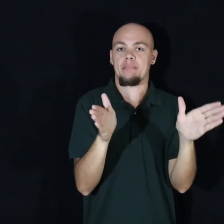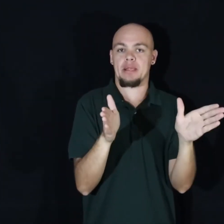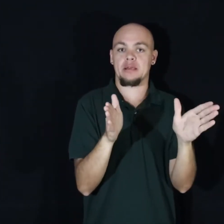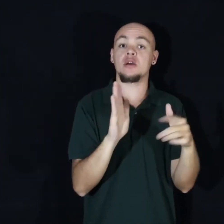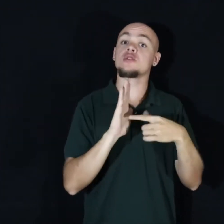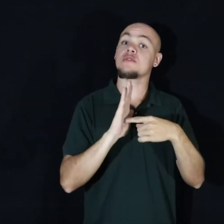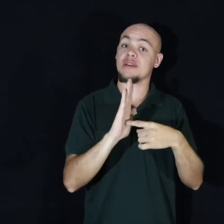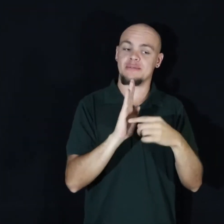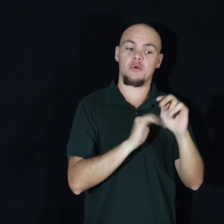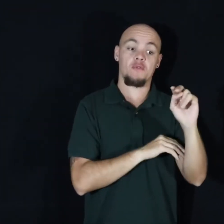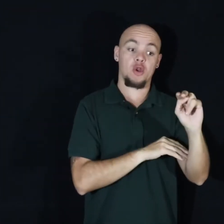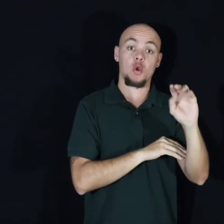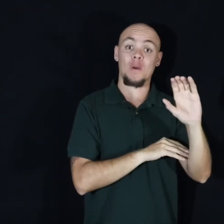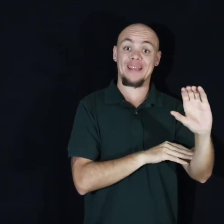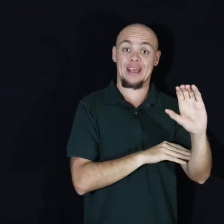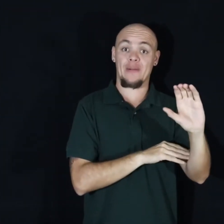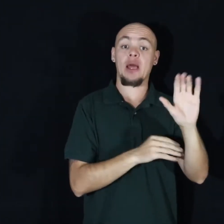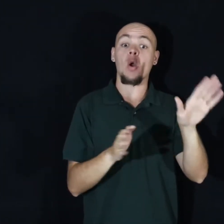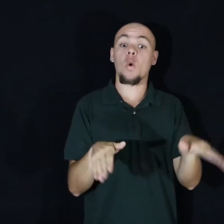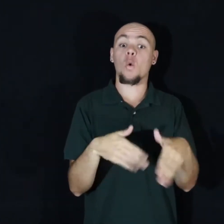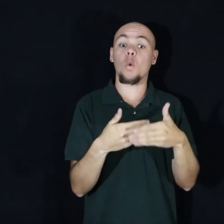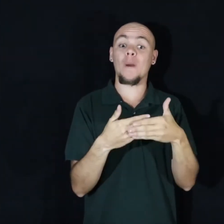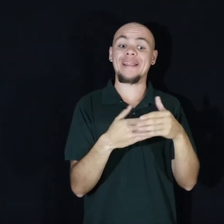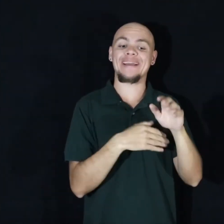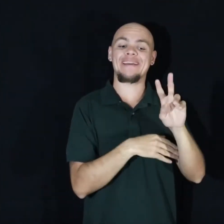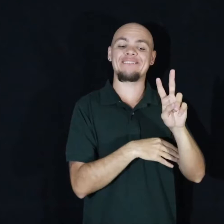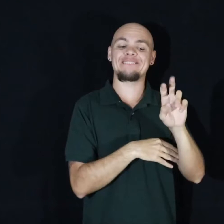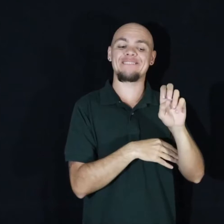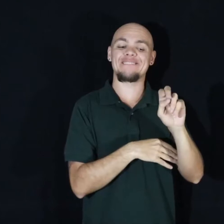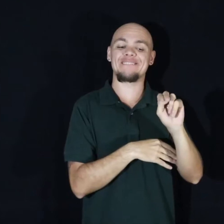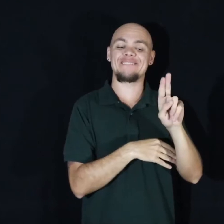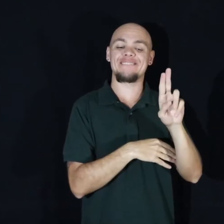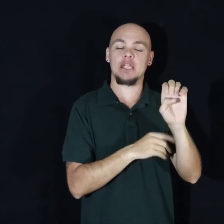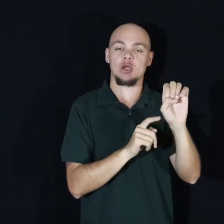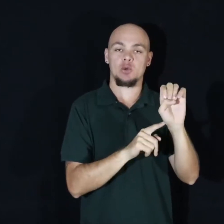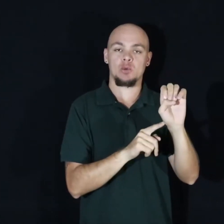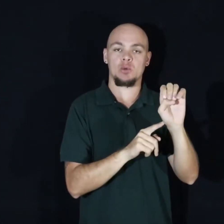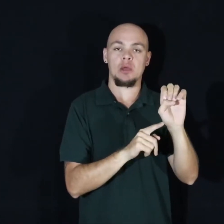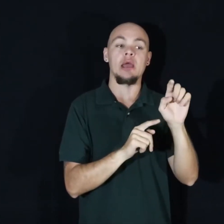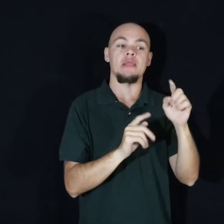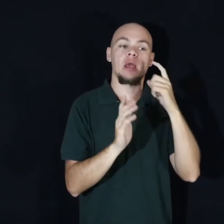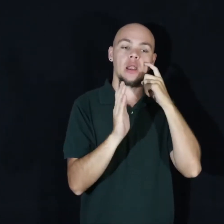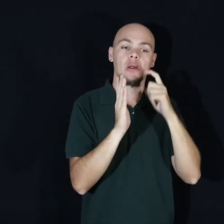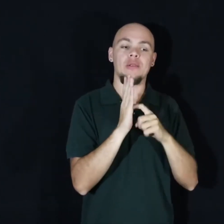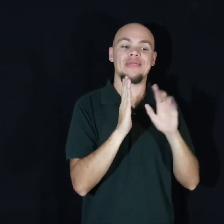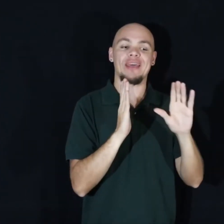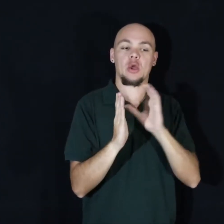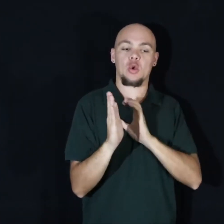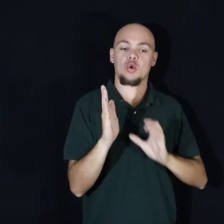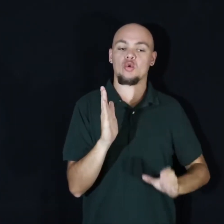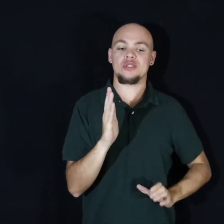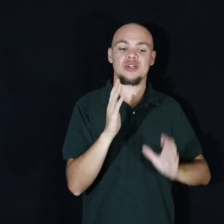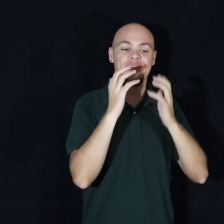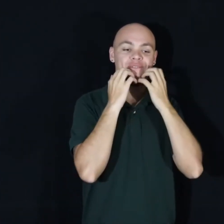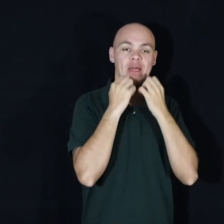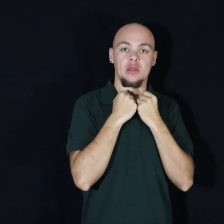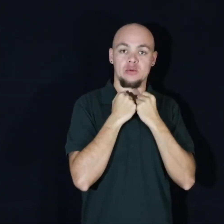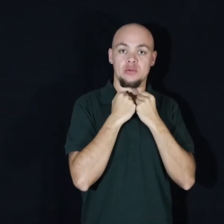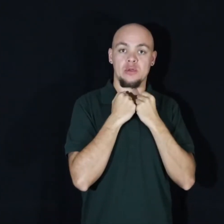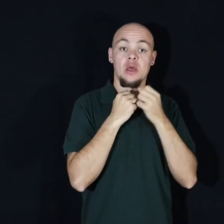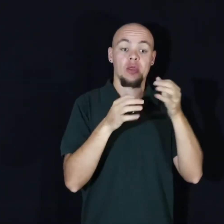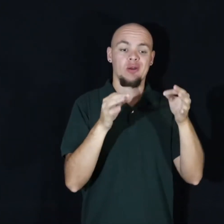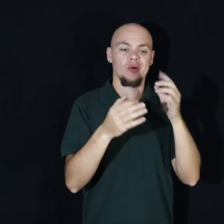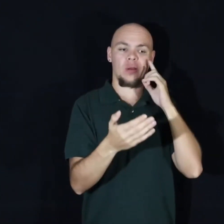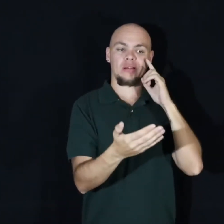the entire public. So for example, in the North Carolina wedding venue, and they were citing their Christian